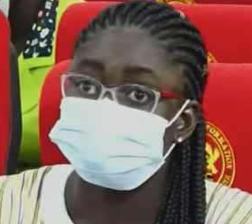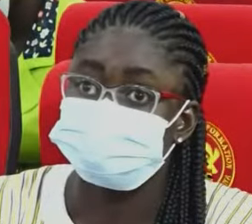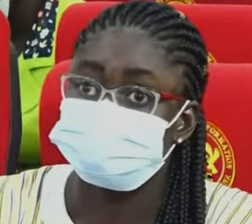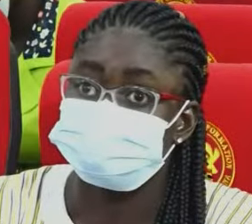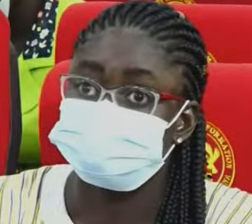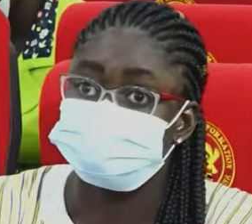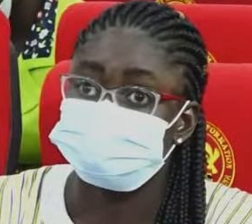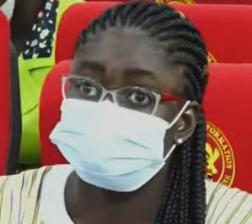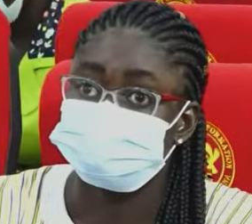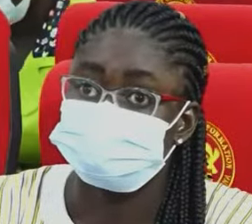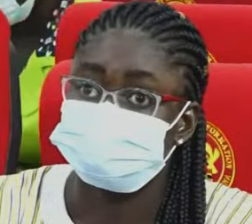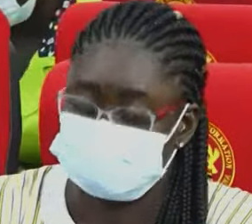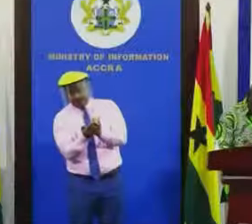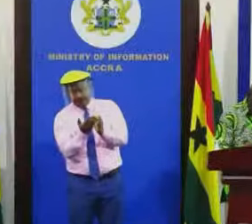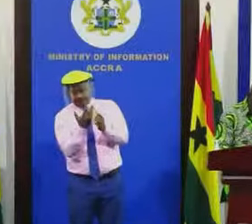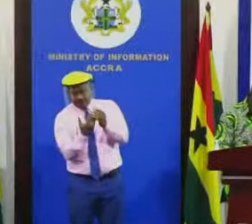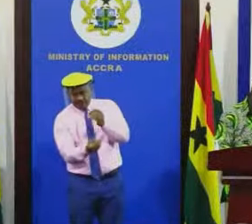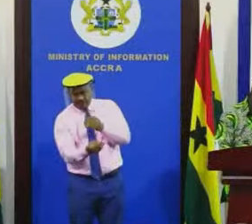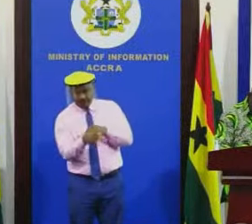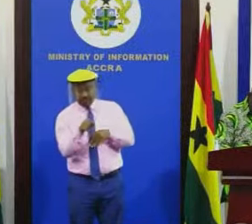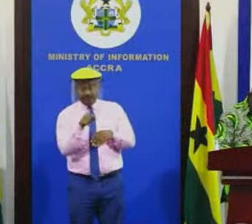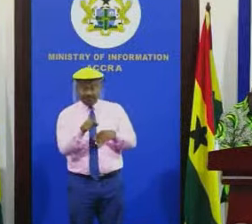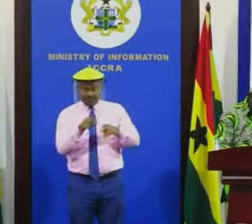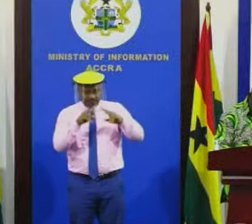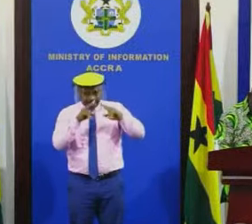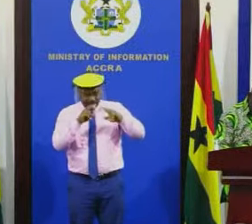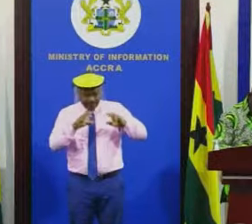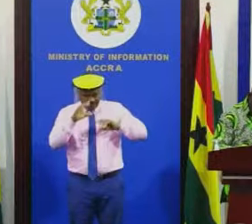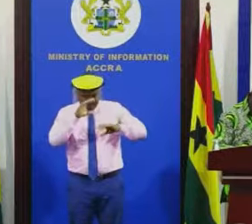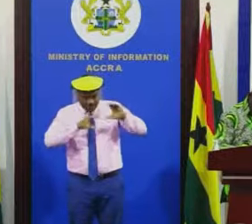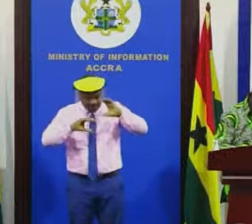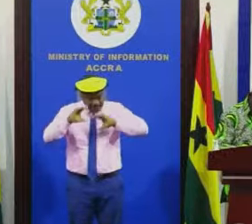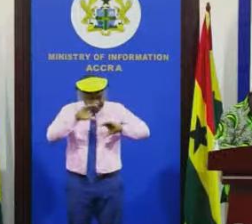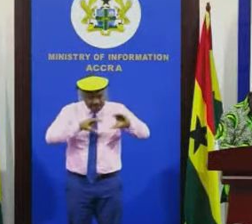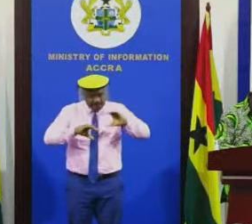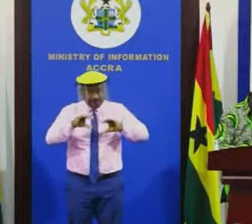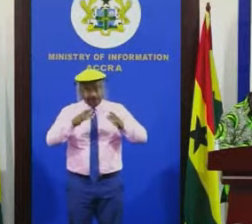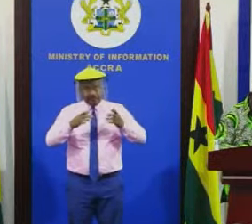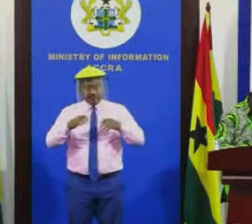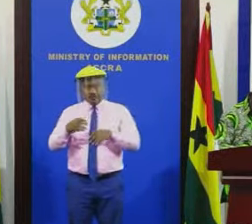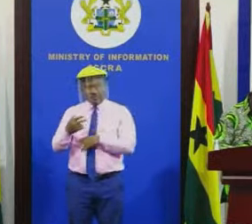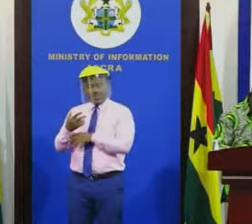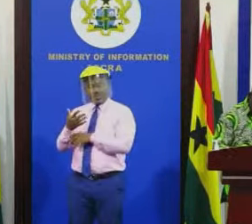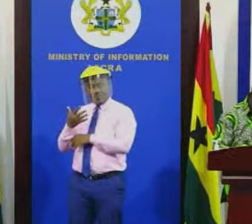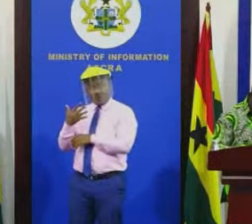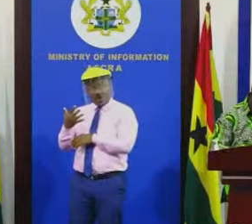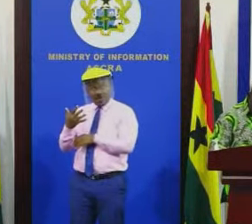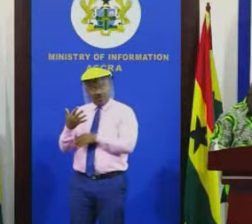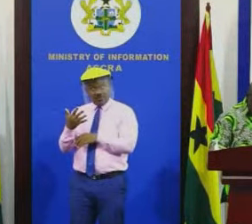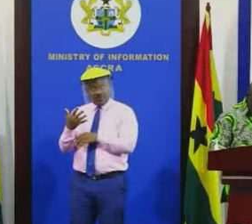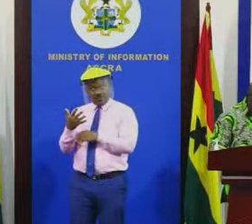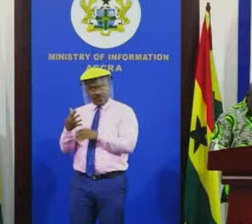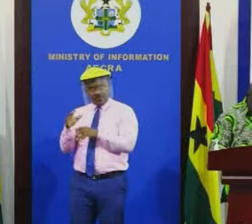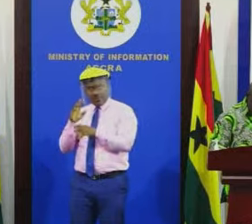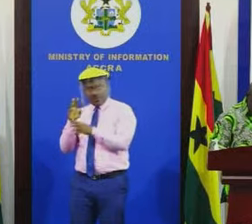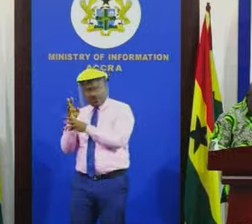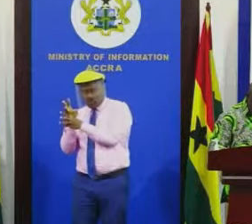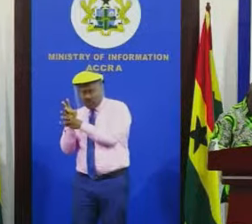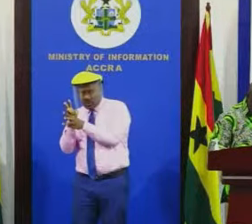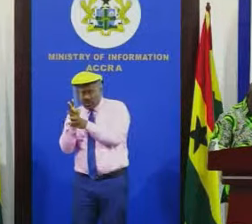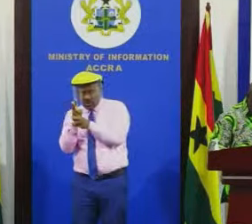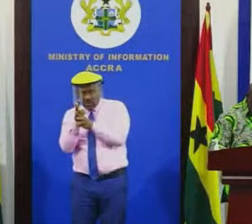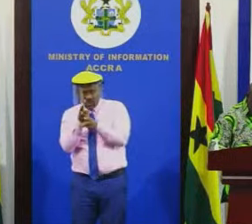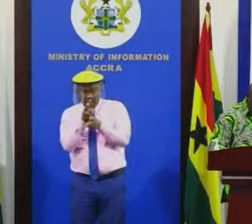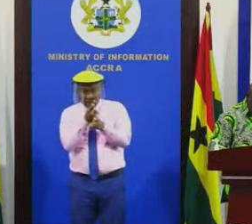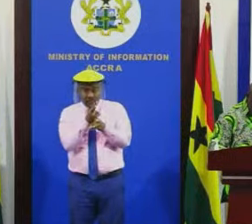the number, we started with 7, 2 for search and rescue, and then 5 for patrol. And then in recent times, we have